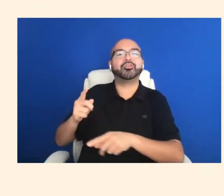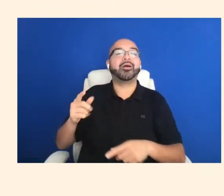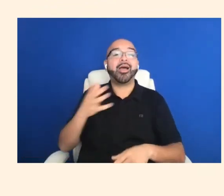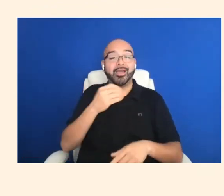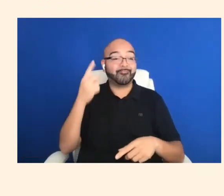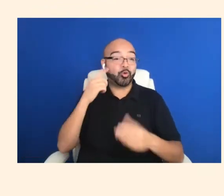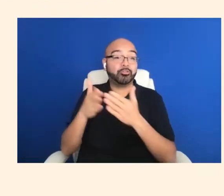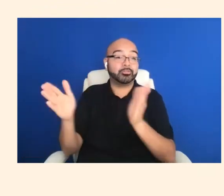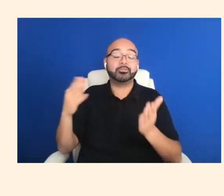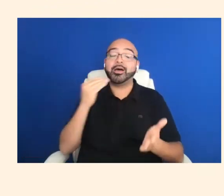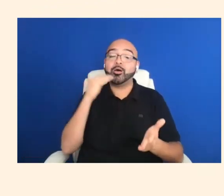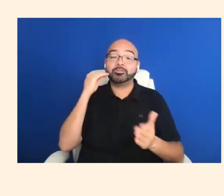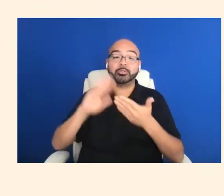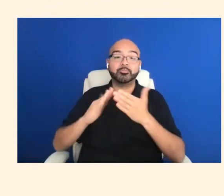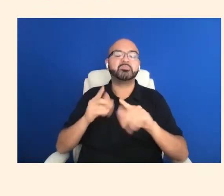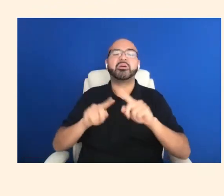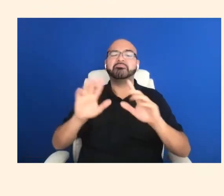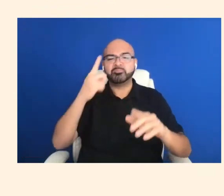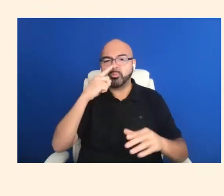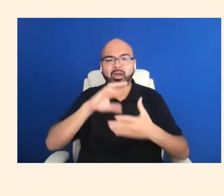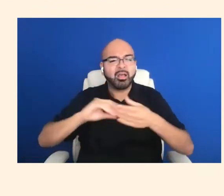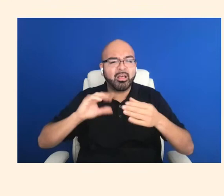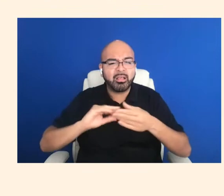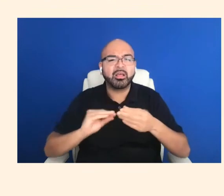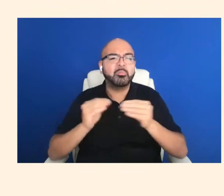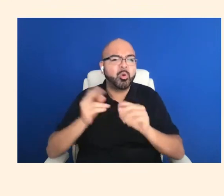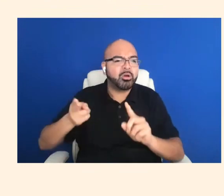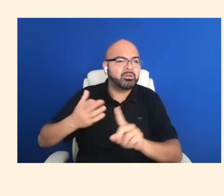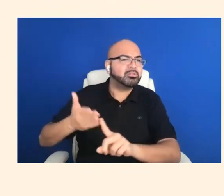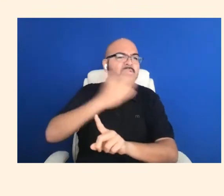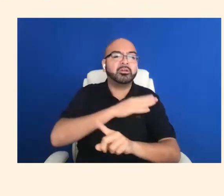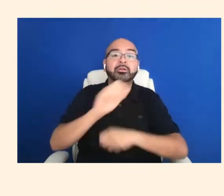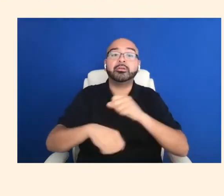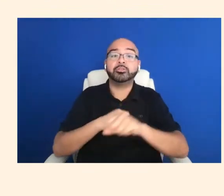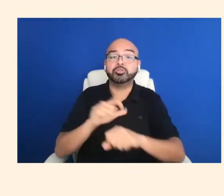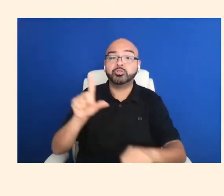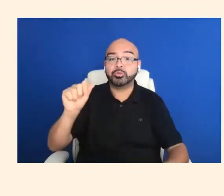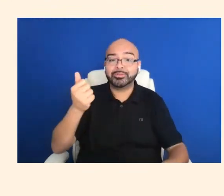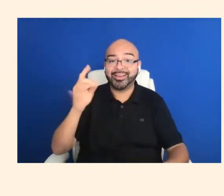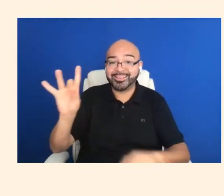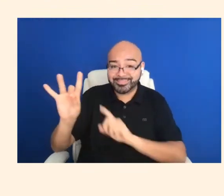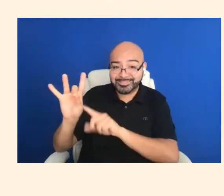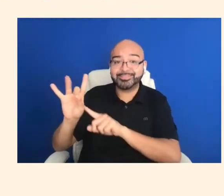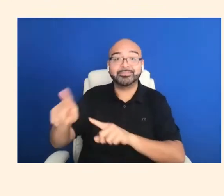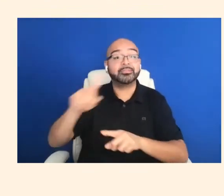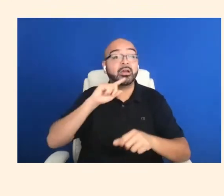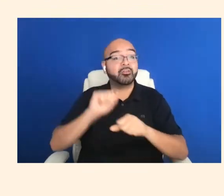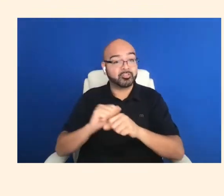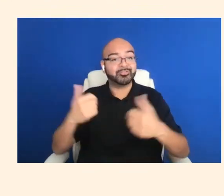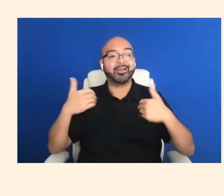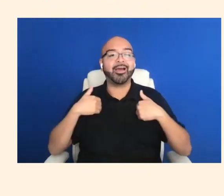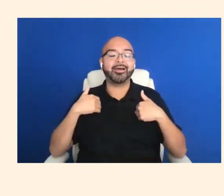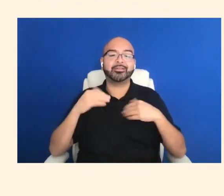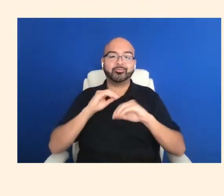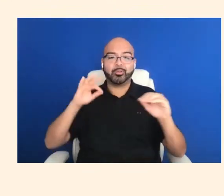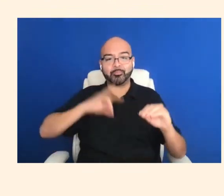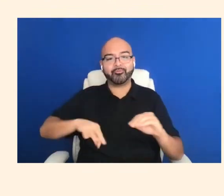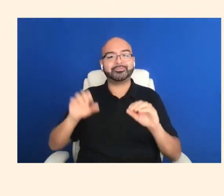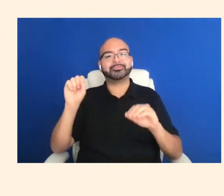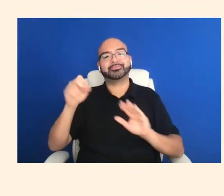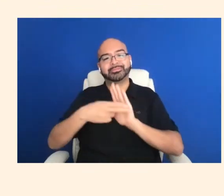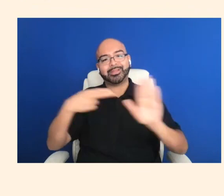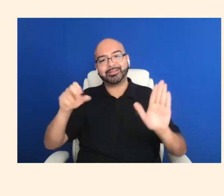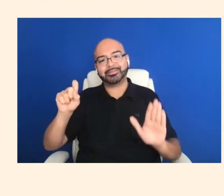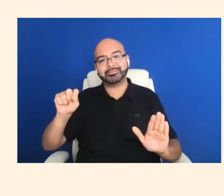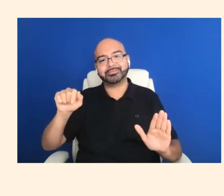that historical origin story. I know in 2018 is when you had officially gotten the nonprofit status, but I'm sure the work far exceeds that.